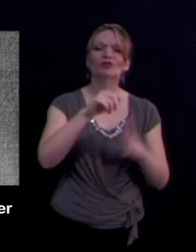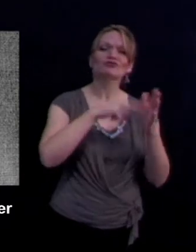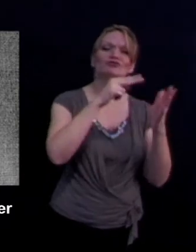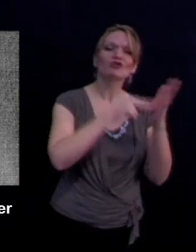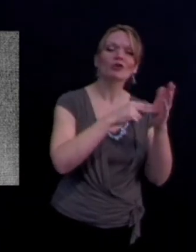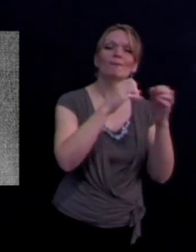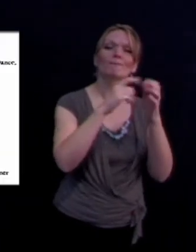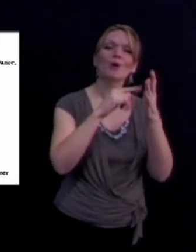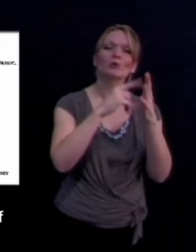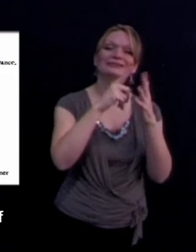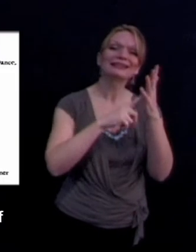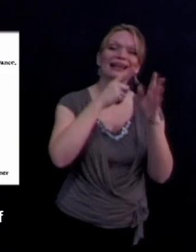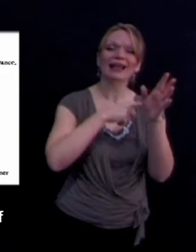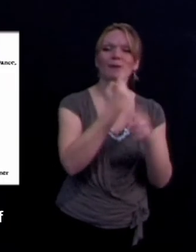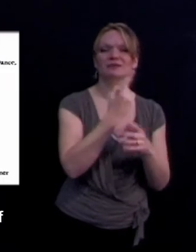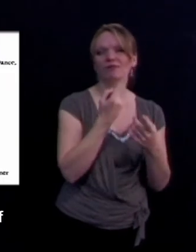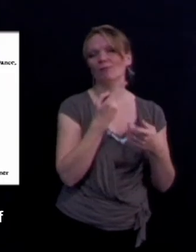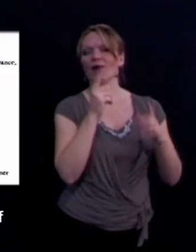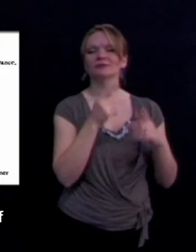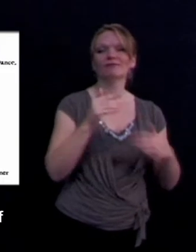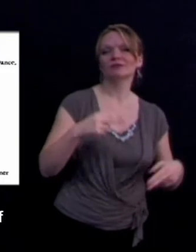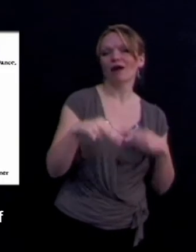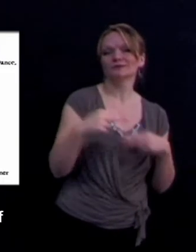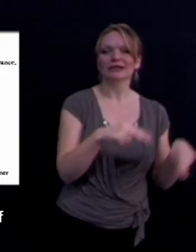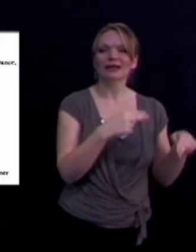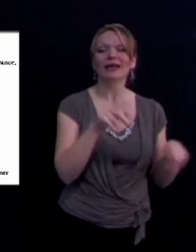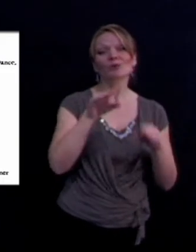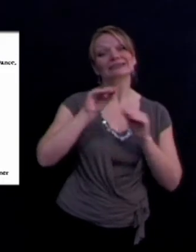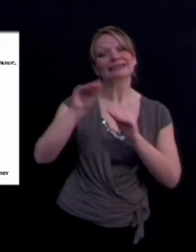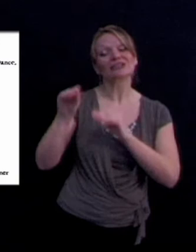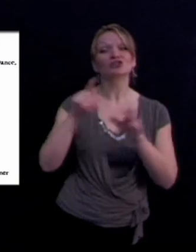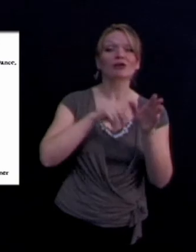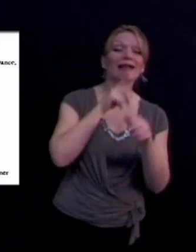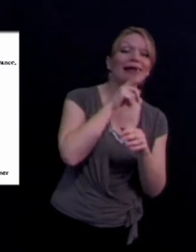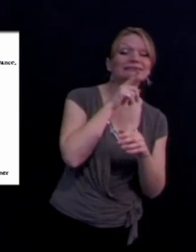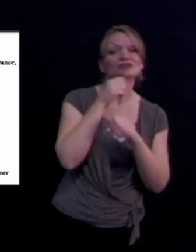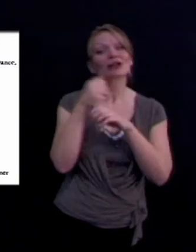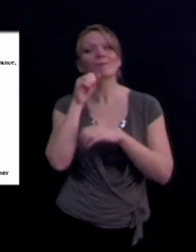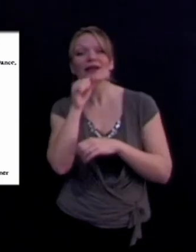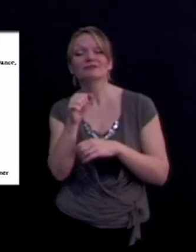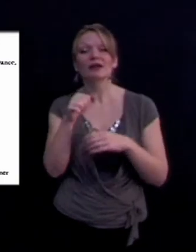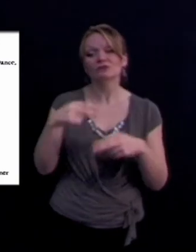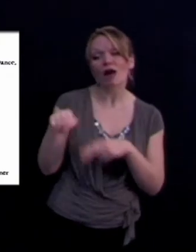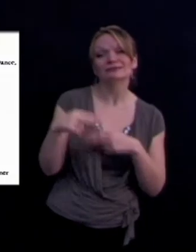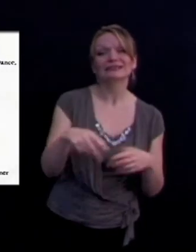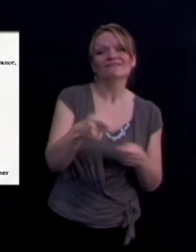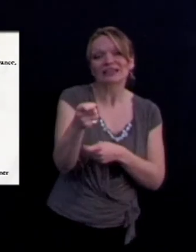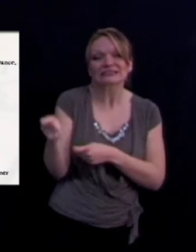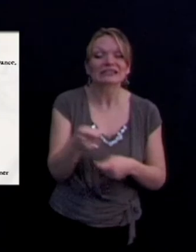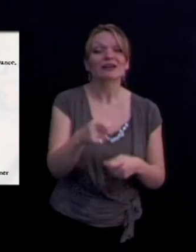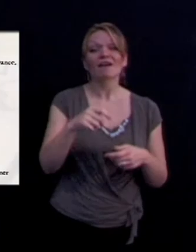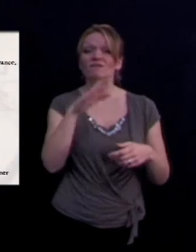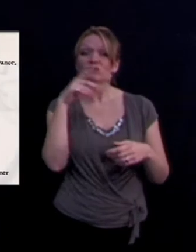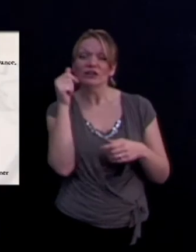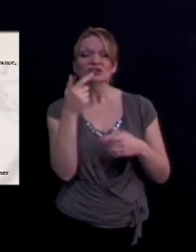dancing master. He would have taught young ladies and gentlemen a mixture of dancing, fencing, French and polite